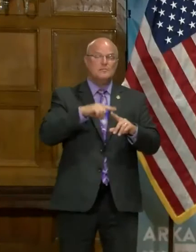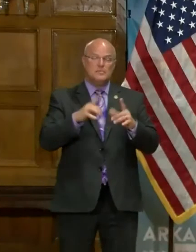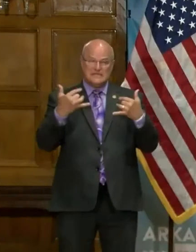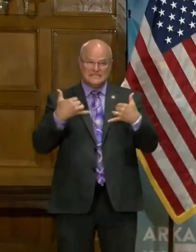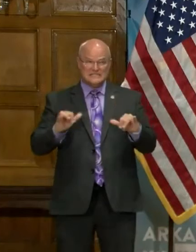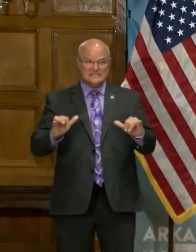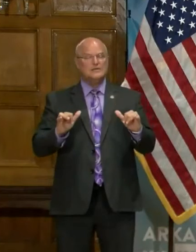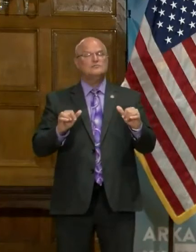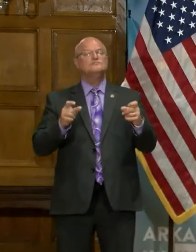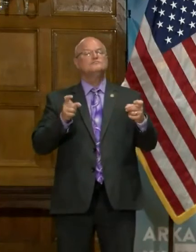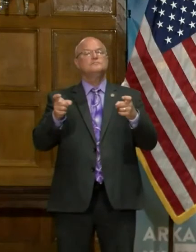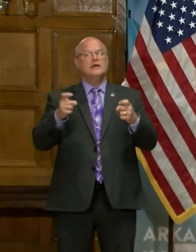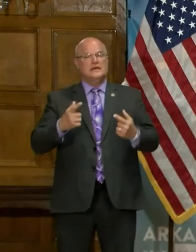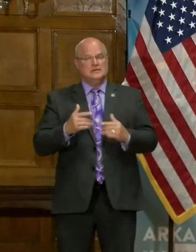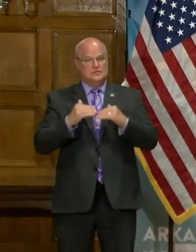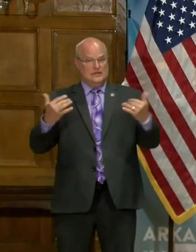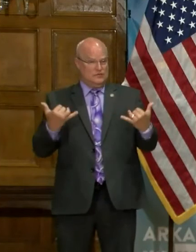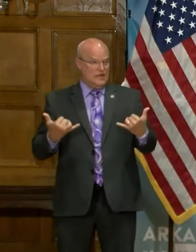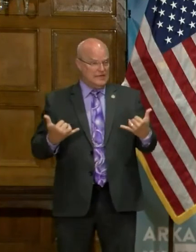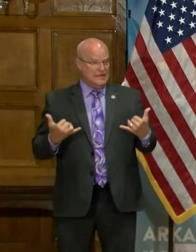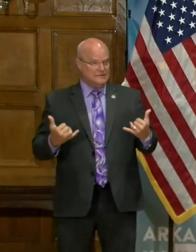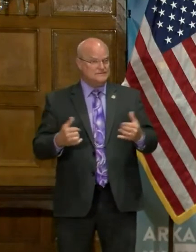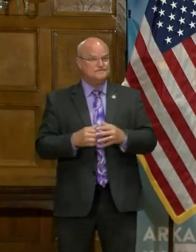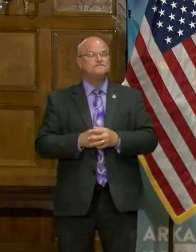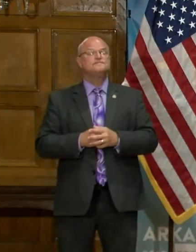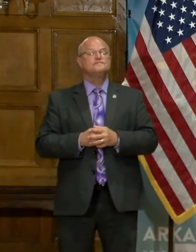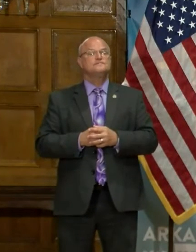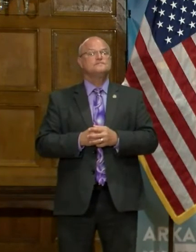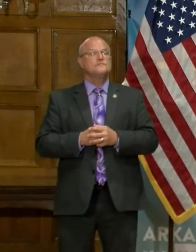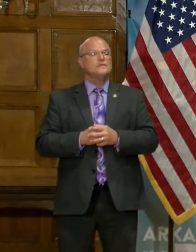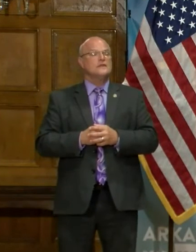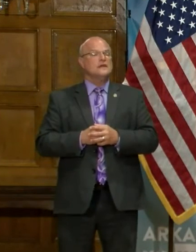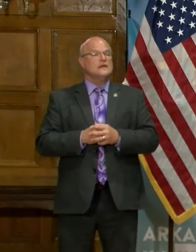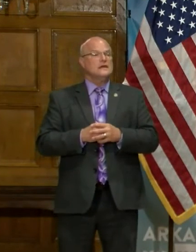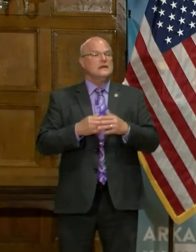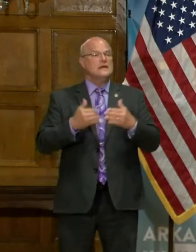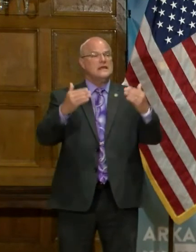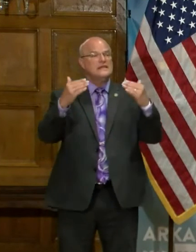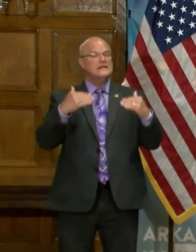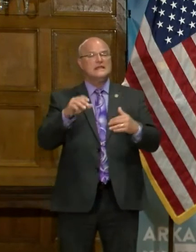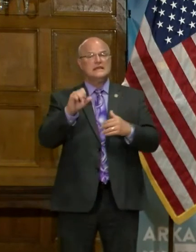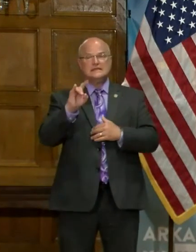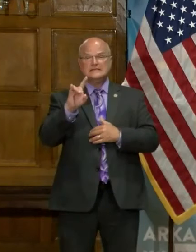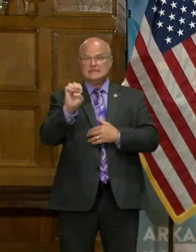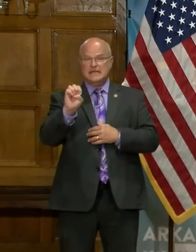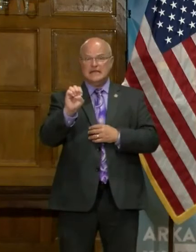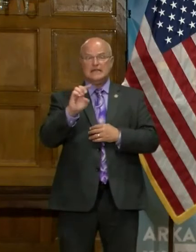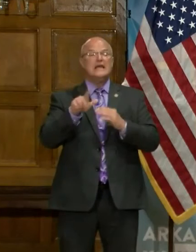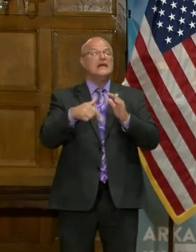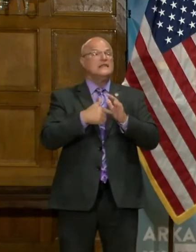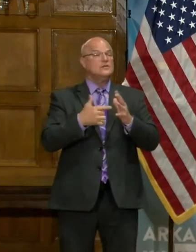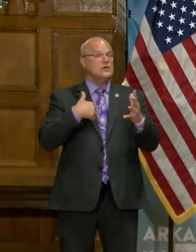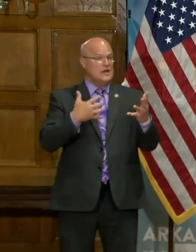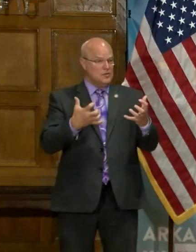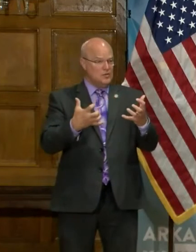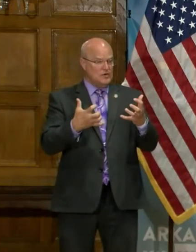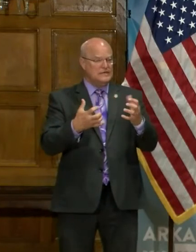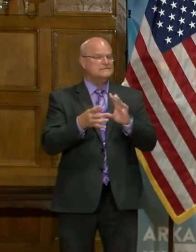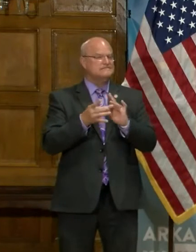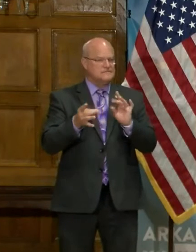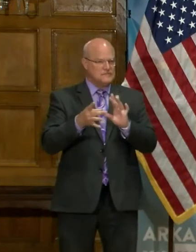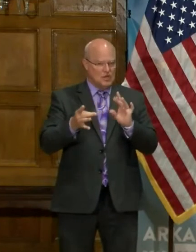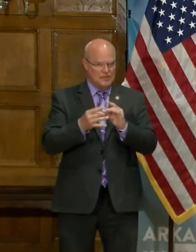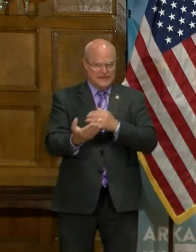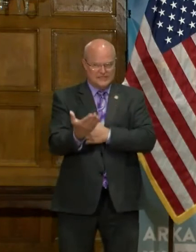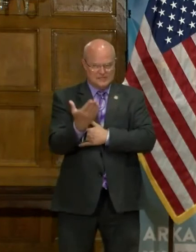still at a manageable level. And then if you look at the next slide, and this is what I wanted to spend some